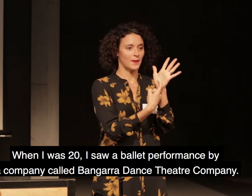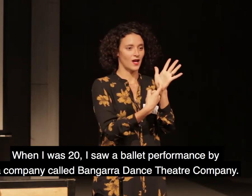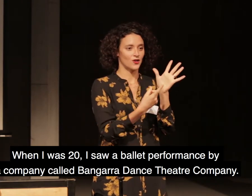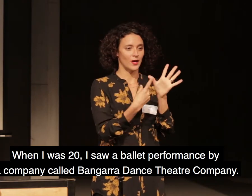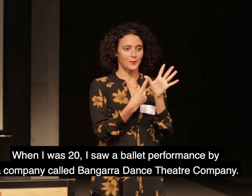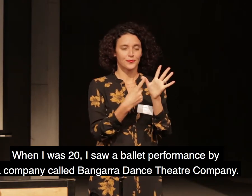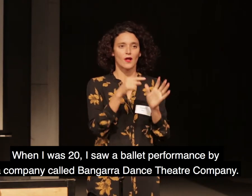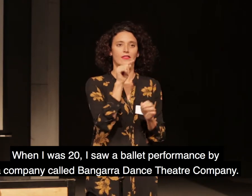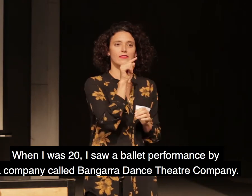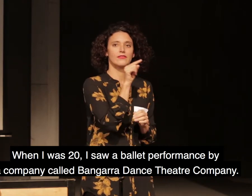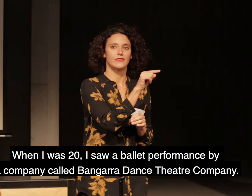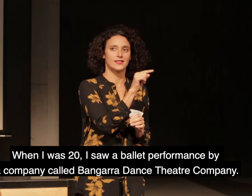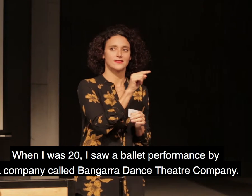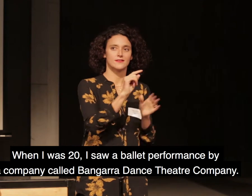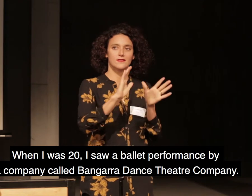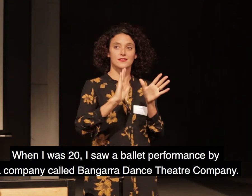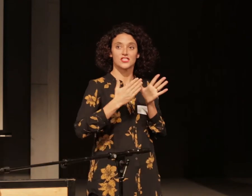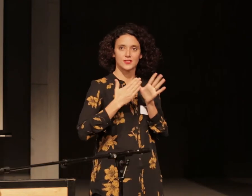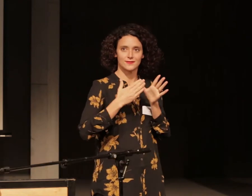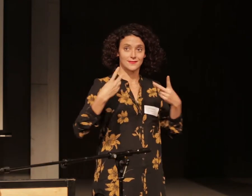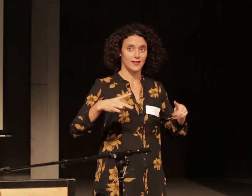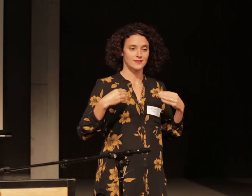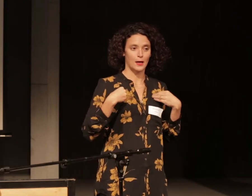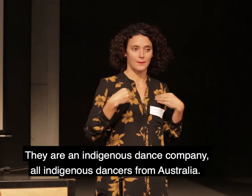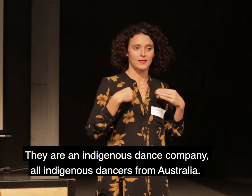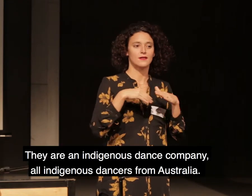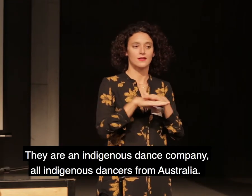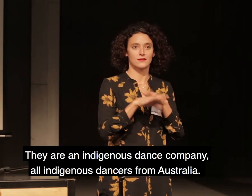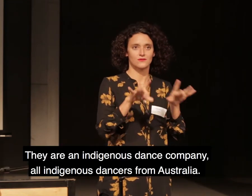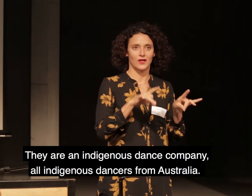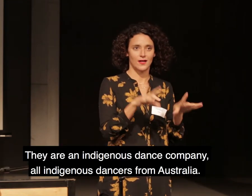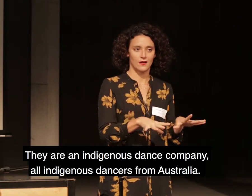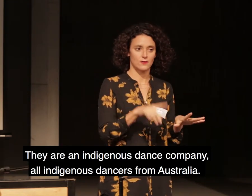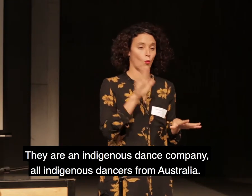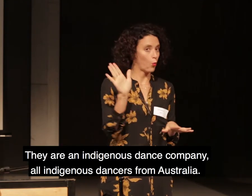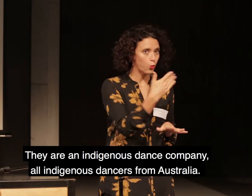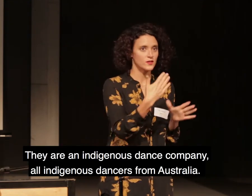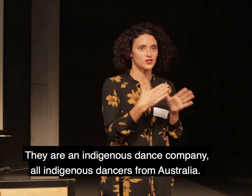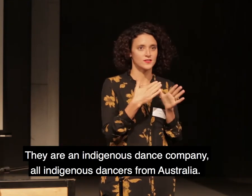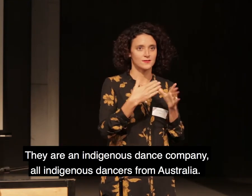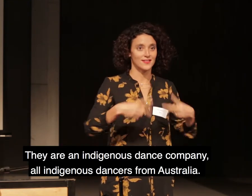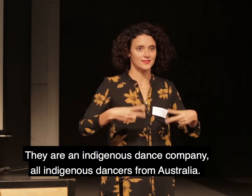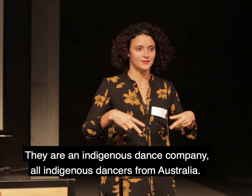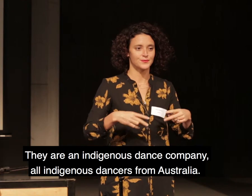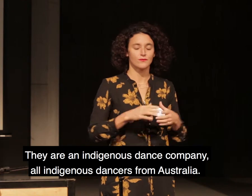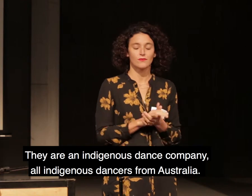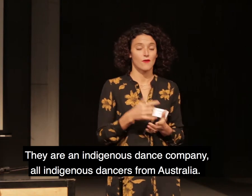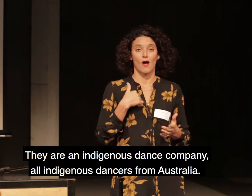by a company called Bangarra Dance Theatre Company. They are an indigenous dance company, all indigenous